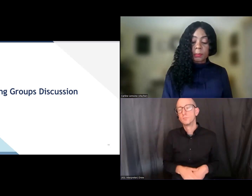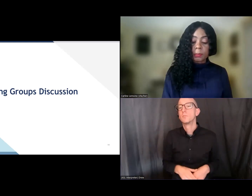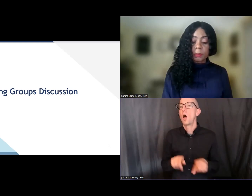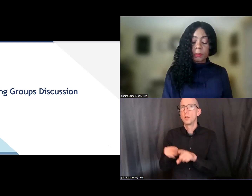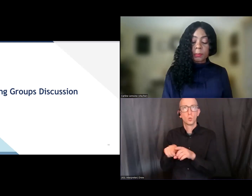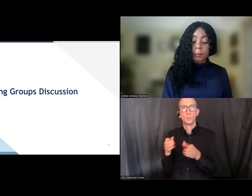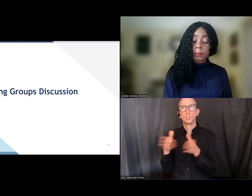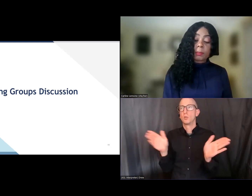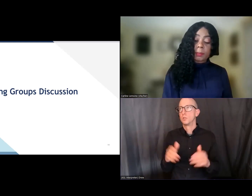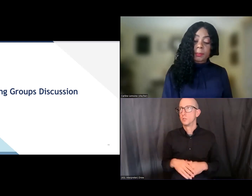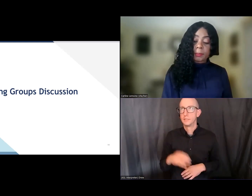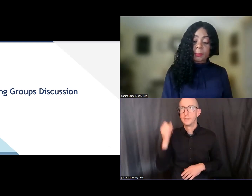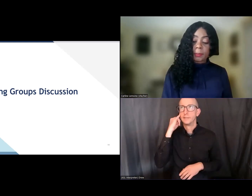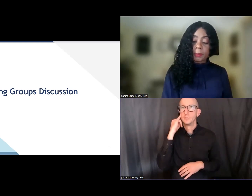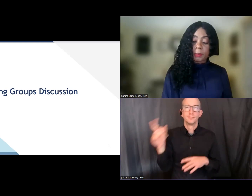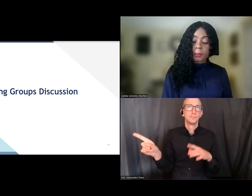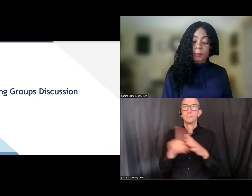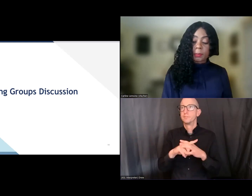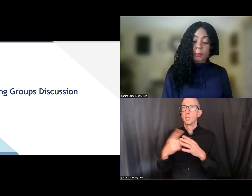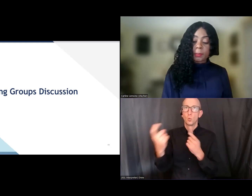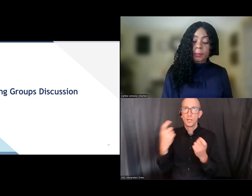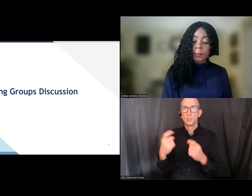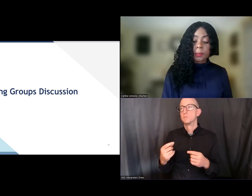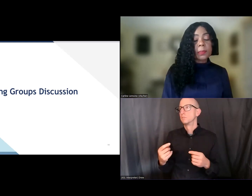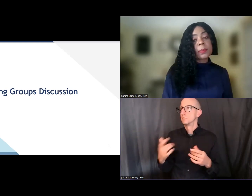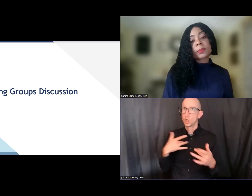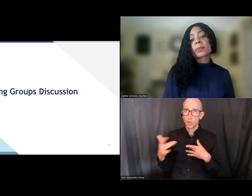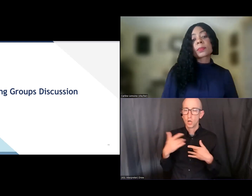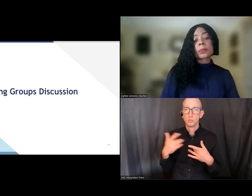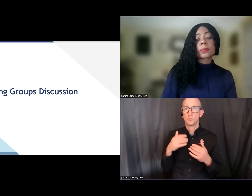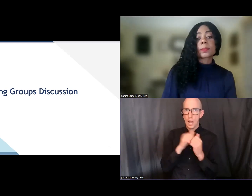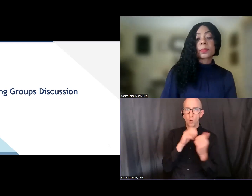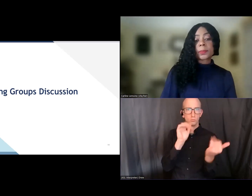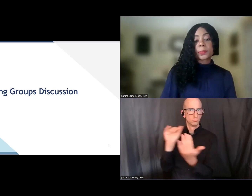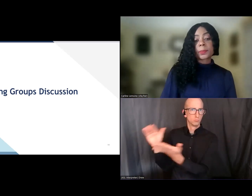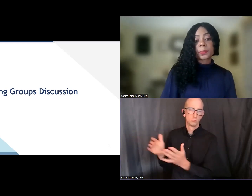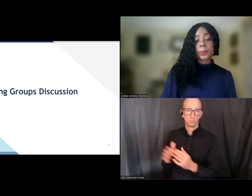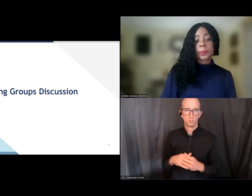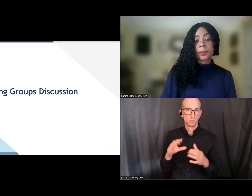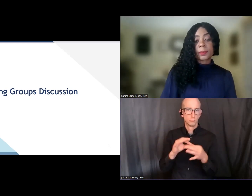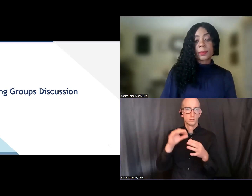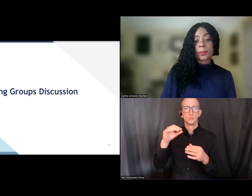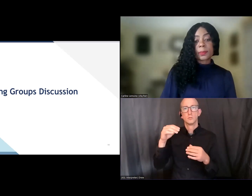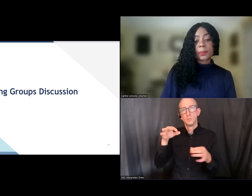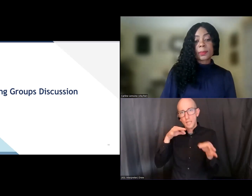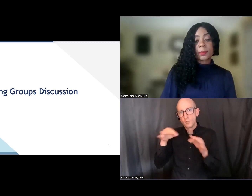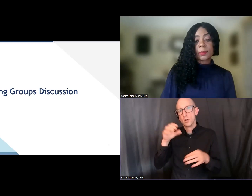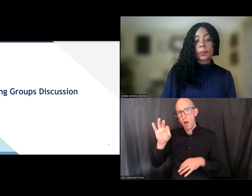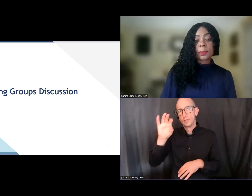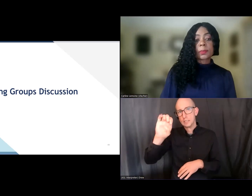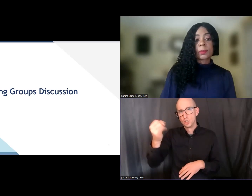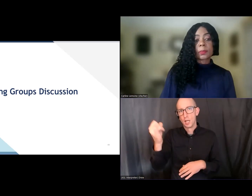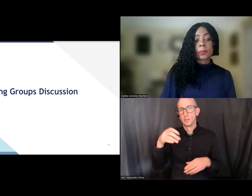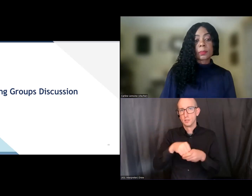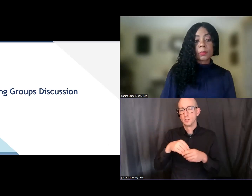Like if there are questions or concerns, how are we addressing those on the EJ definition in Massachusetts? And